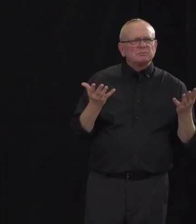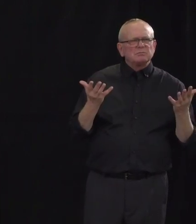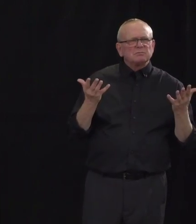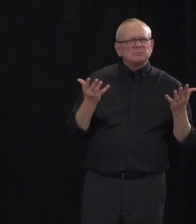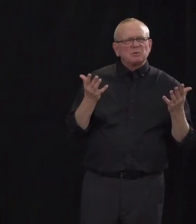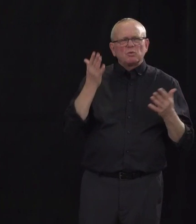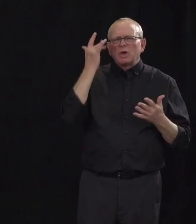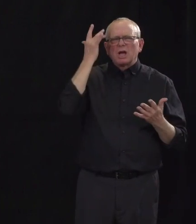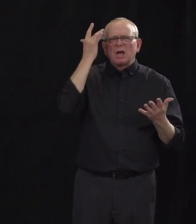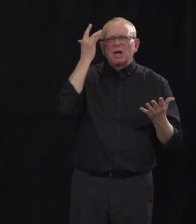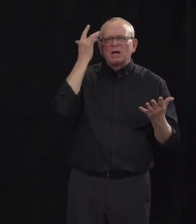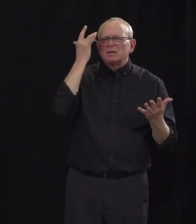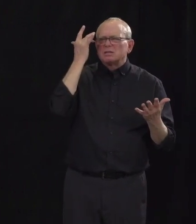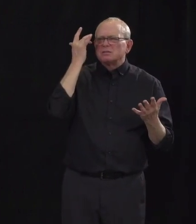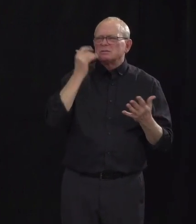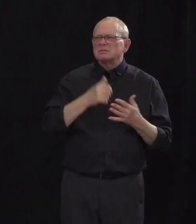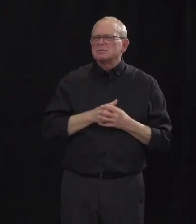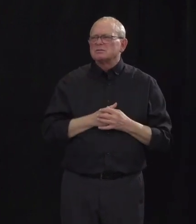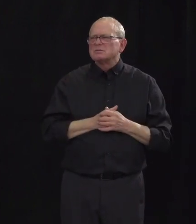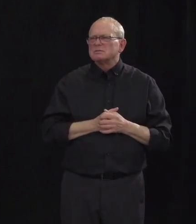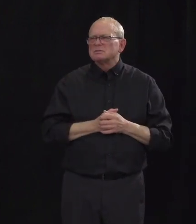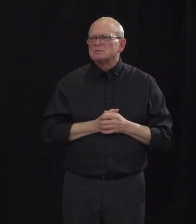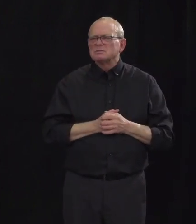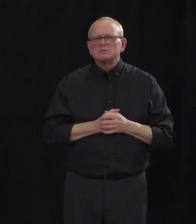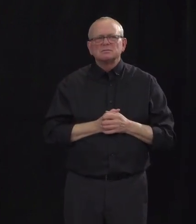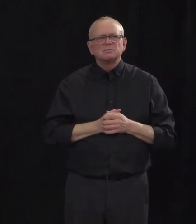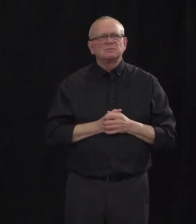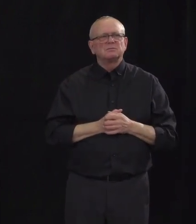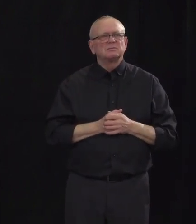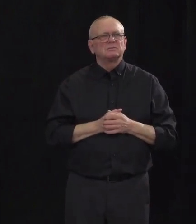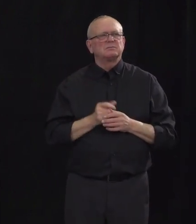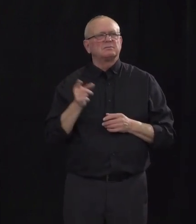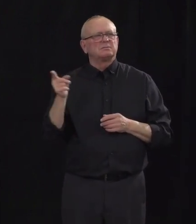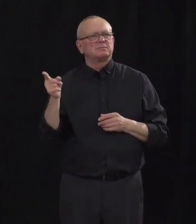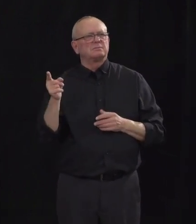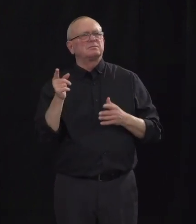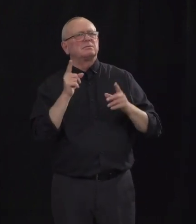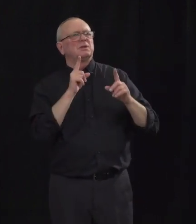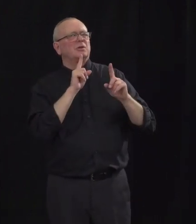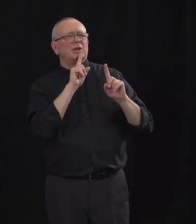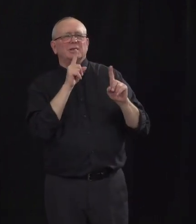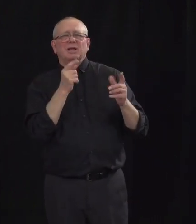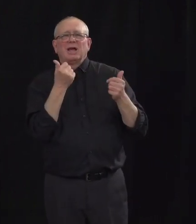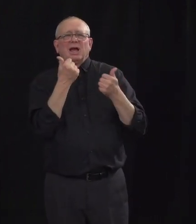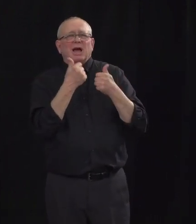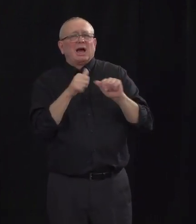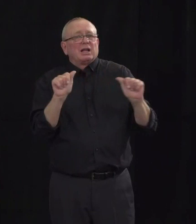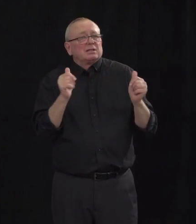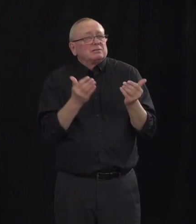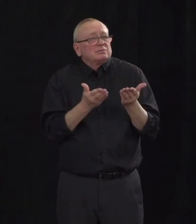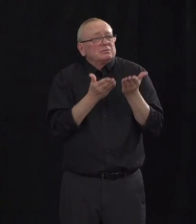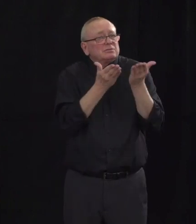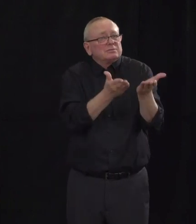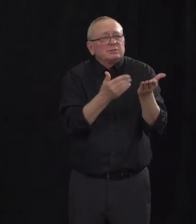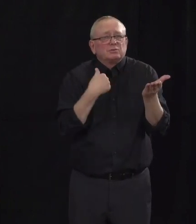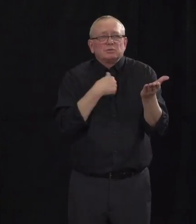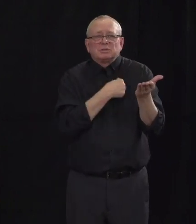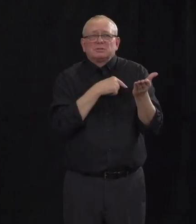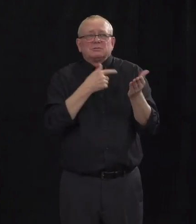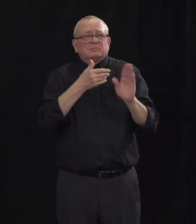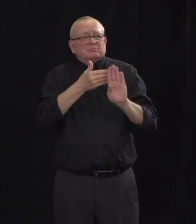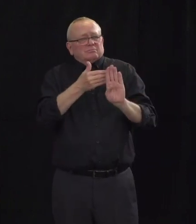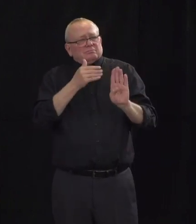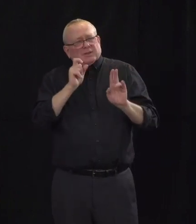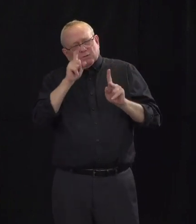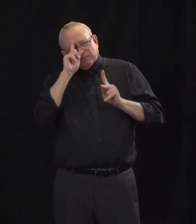to know is that any of these recommendations that are taken forward take a while to work through. And so, as I said yesterday,